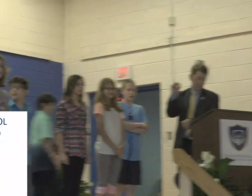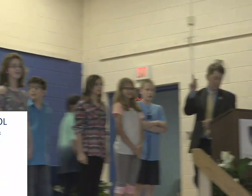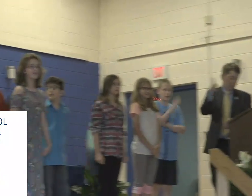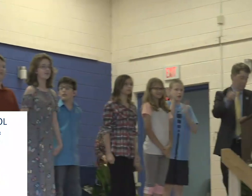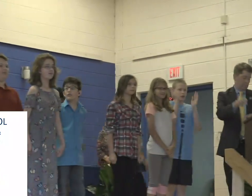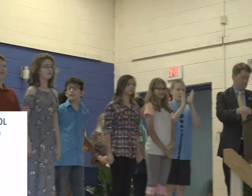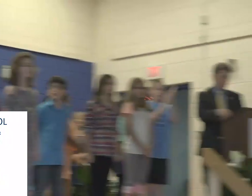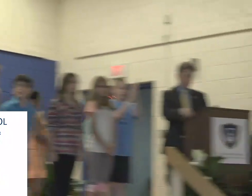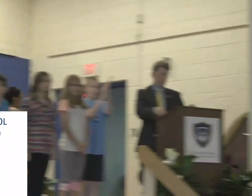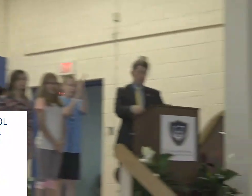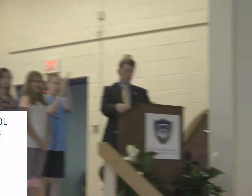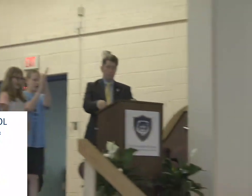All right.